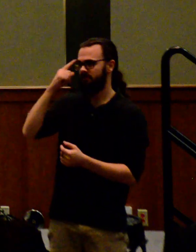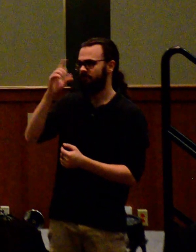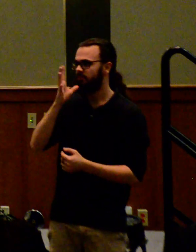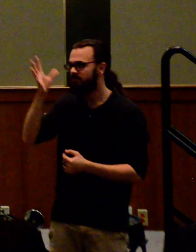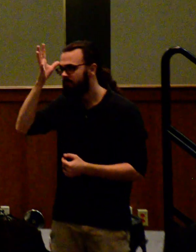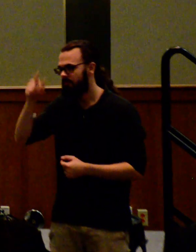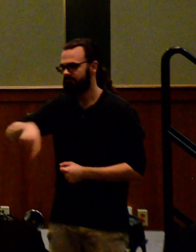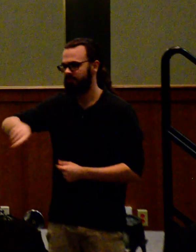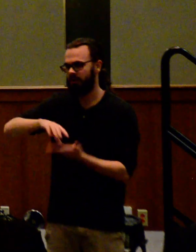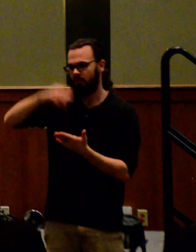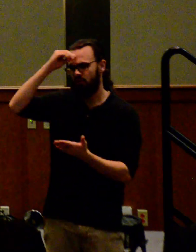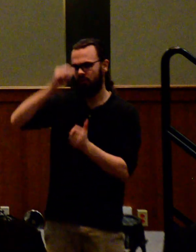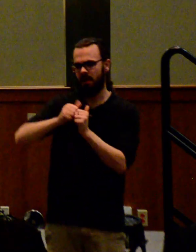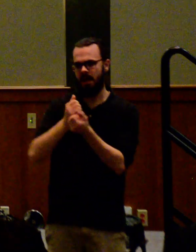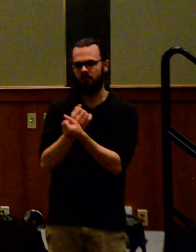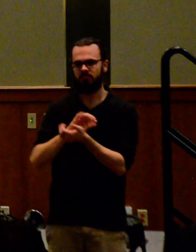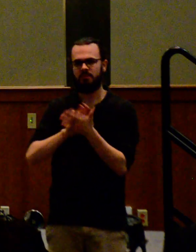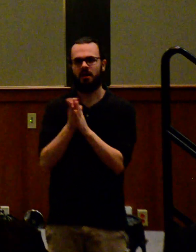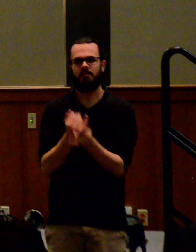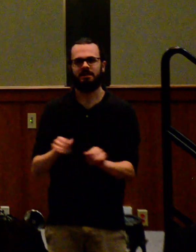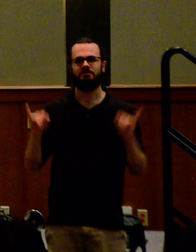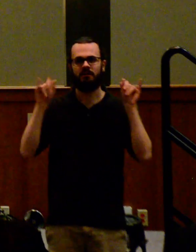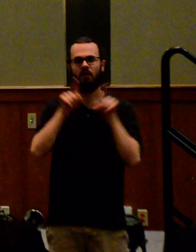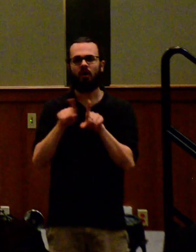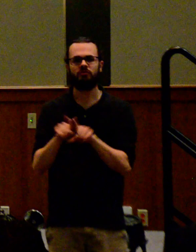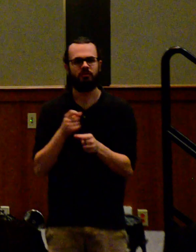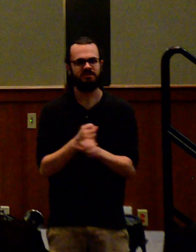peace of mind knowing that I'm only a phone call away if they need me.